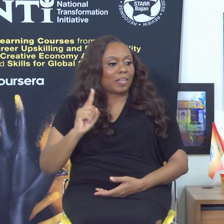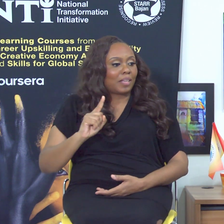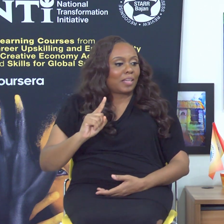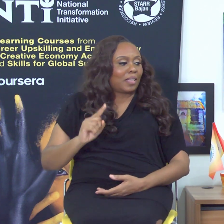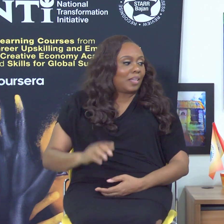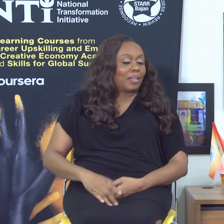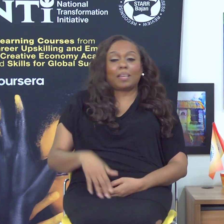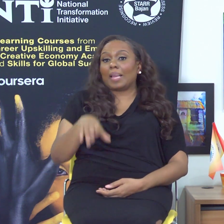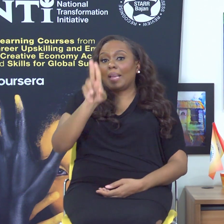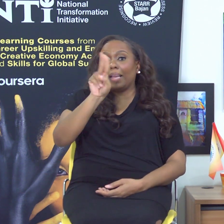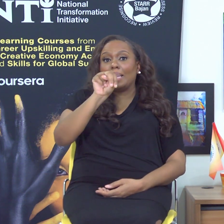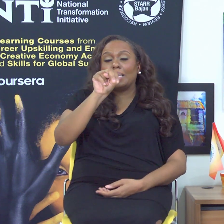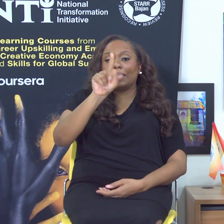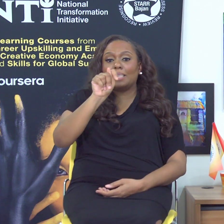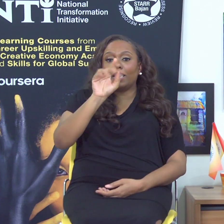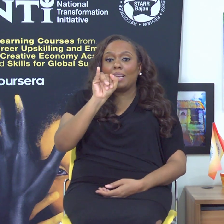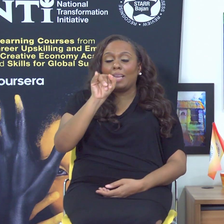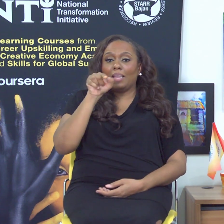Yeah.